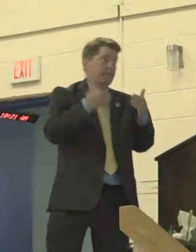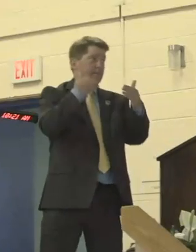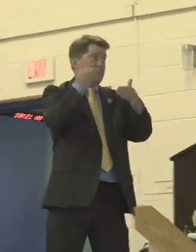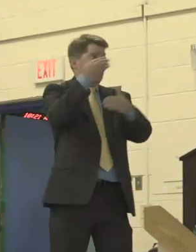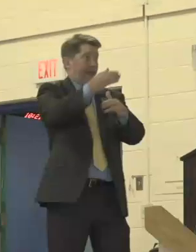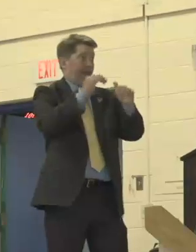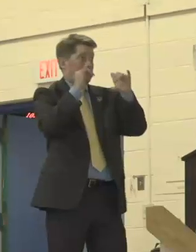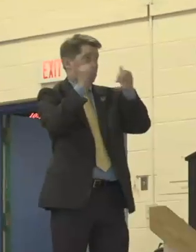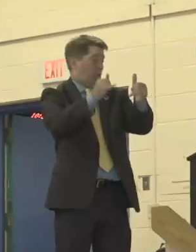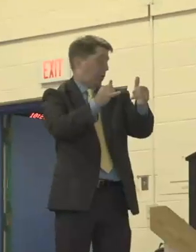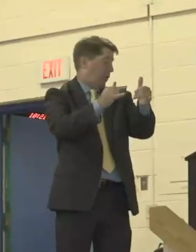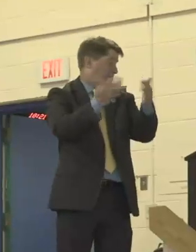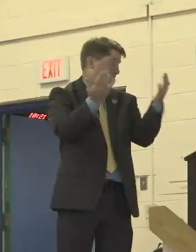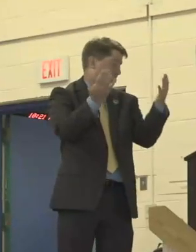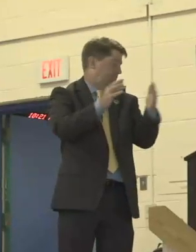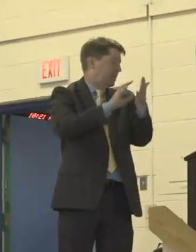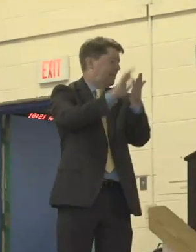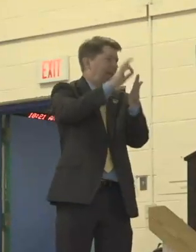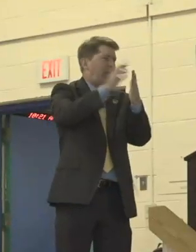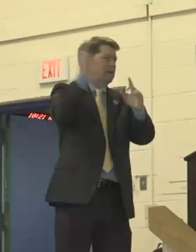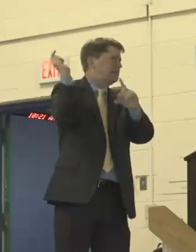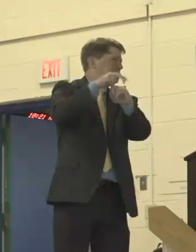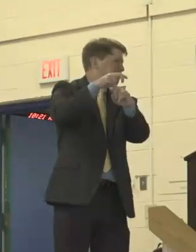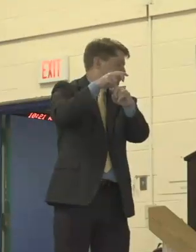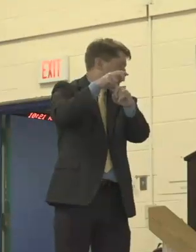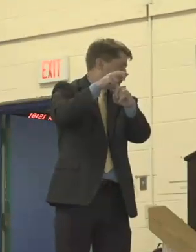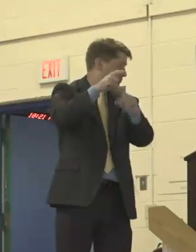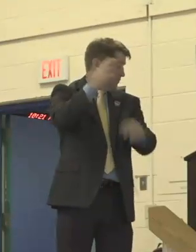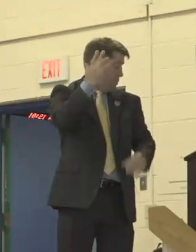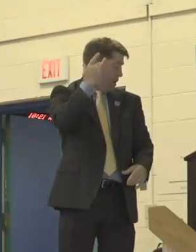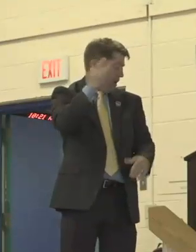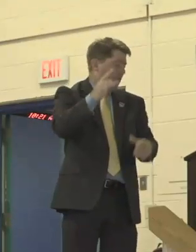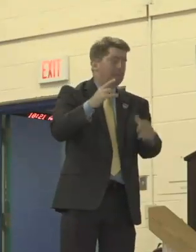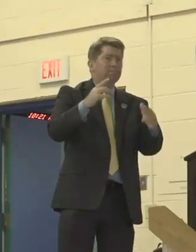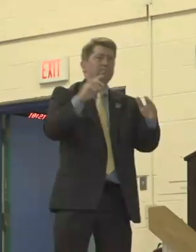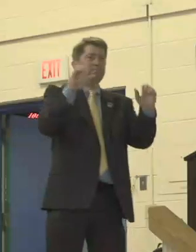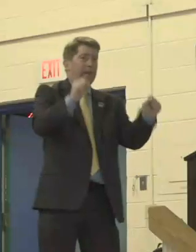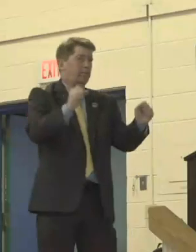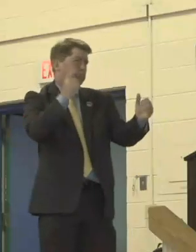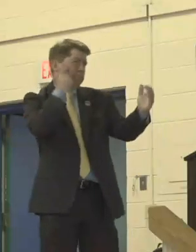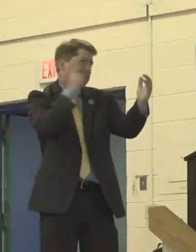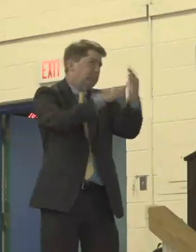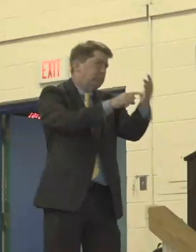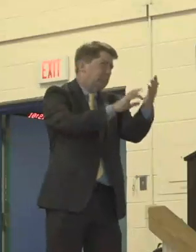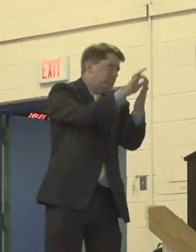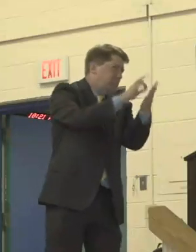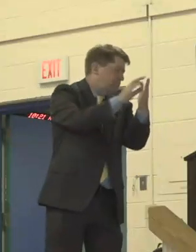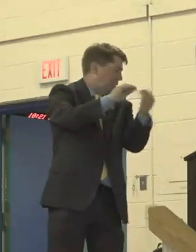All right, so the next award is the Counting Champ. This goes to a student who is able